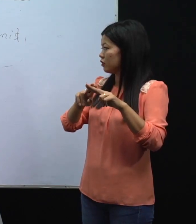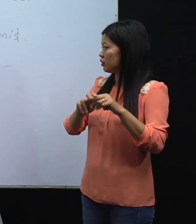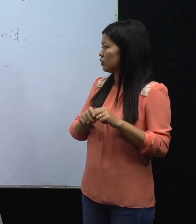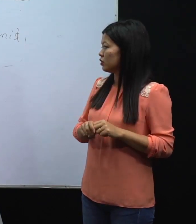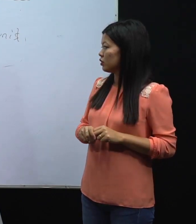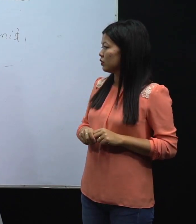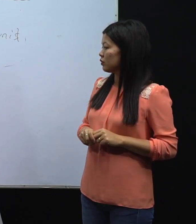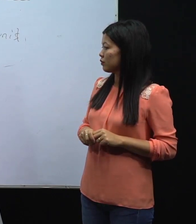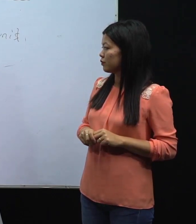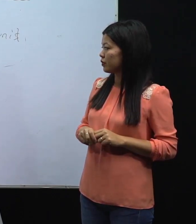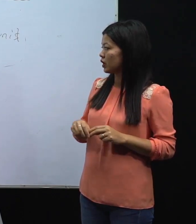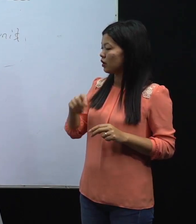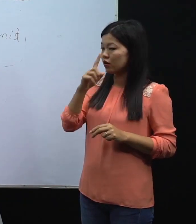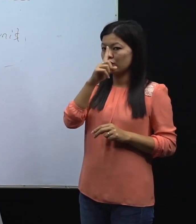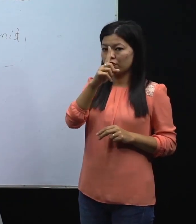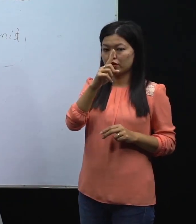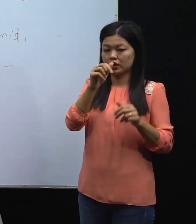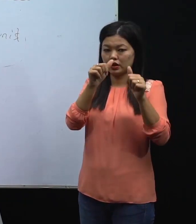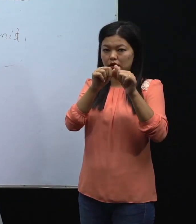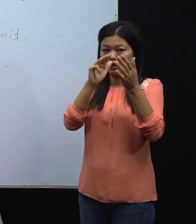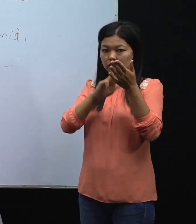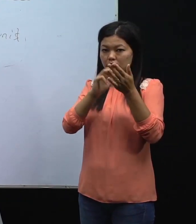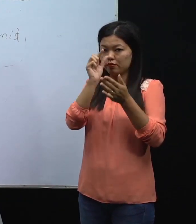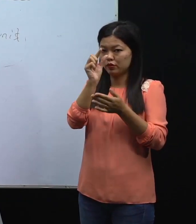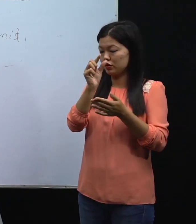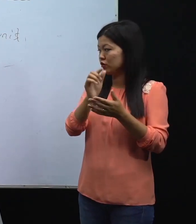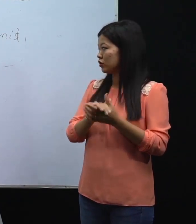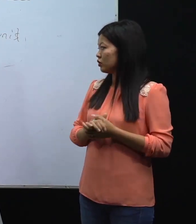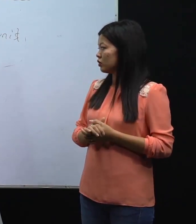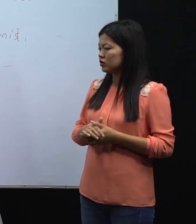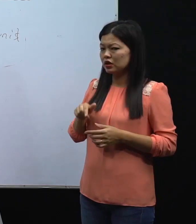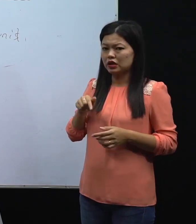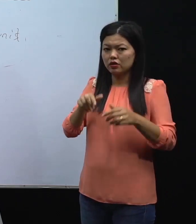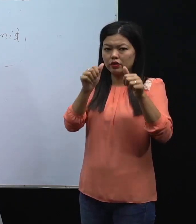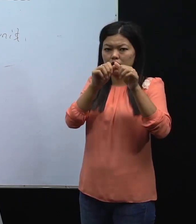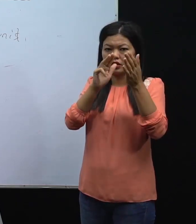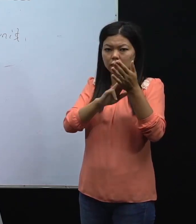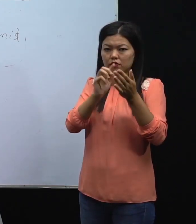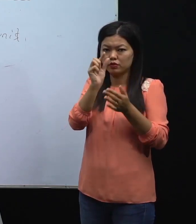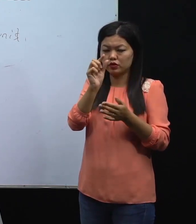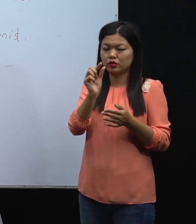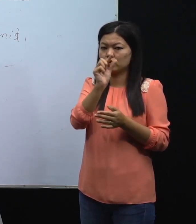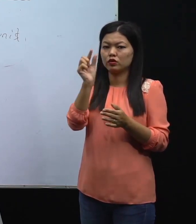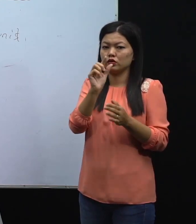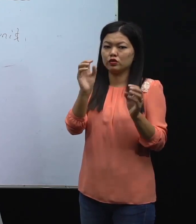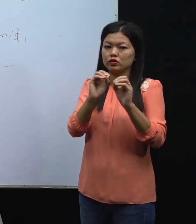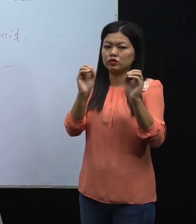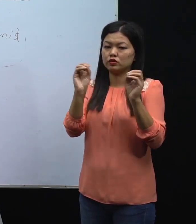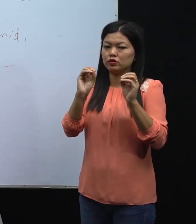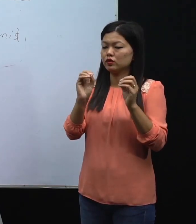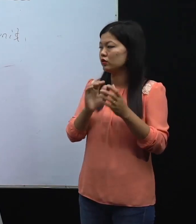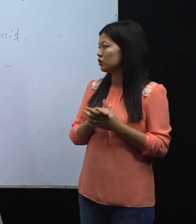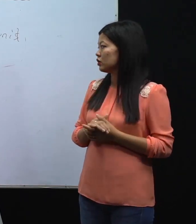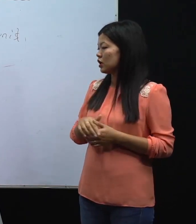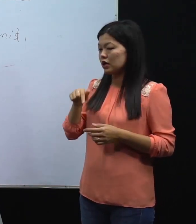write AMU, okay? But nowadays, we don't use this one. We use a unified mass, okay?